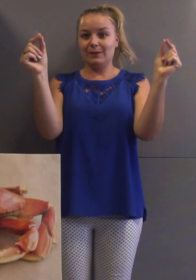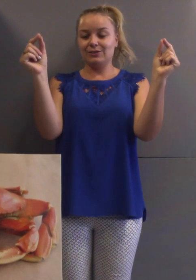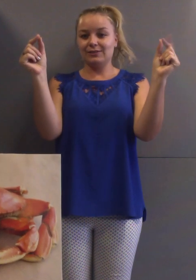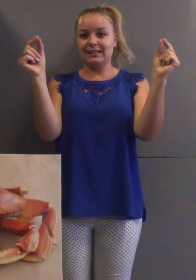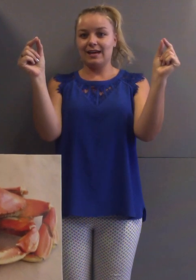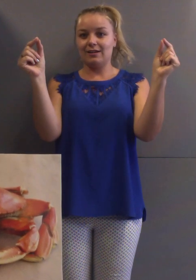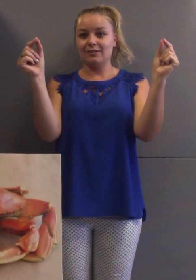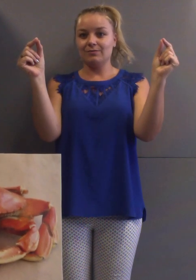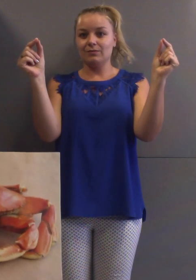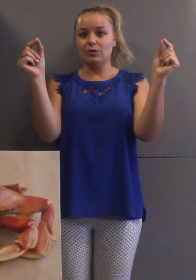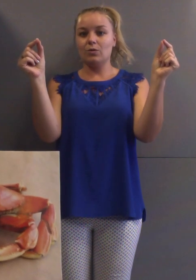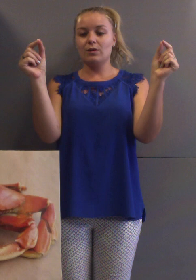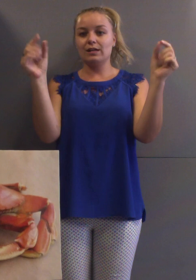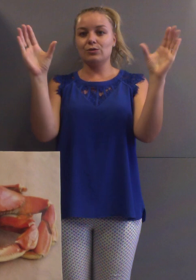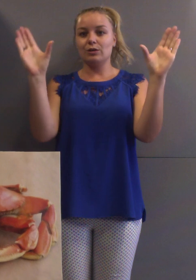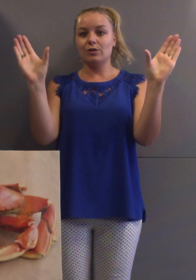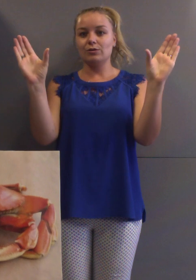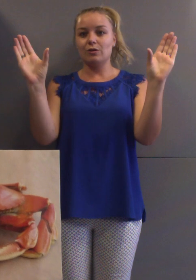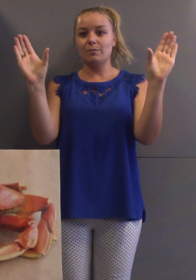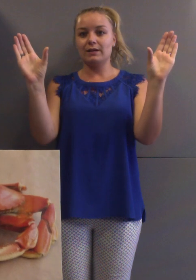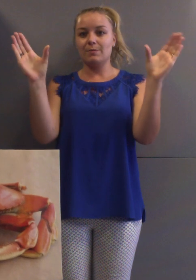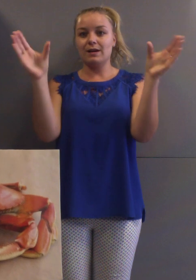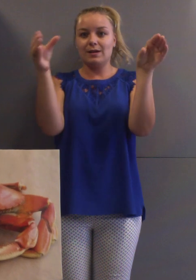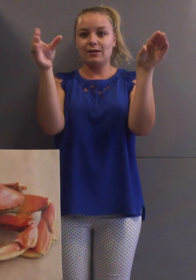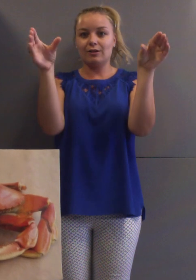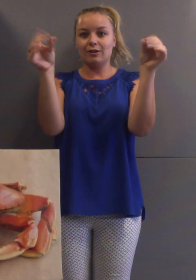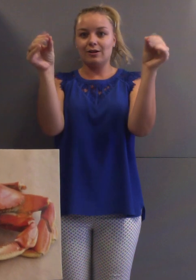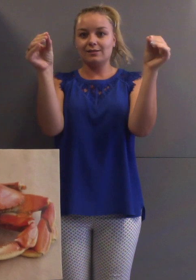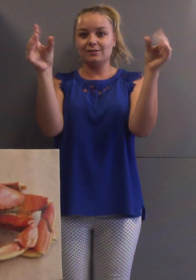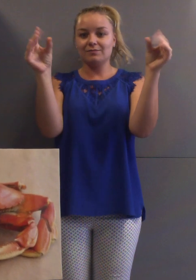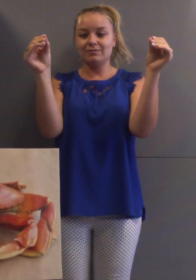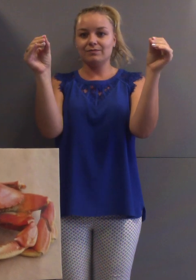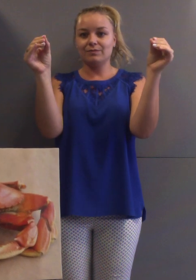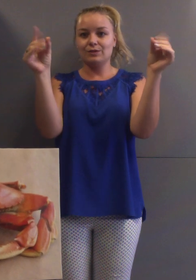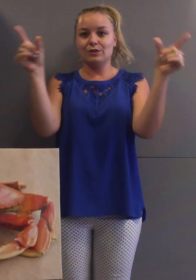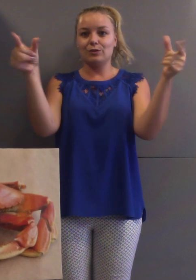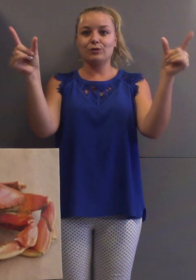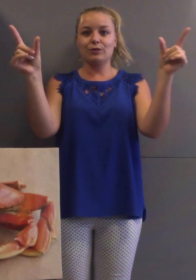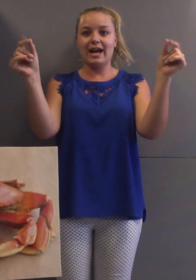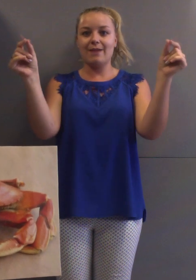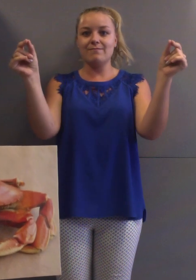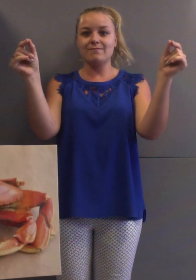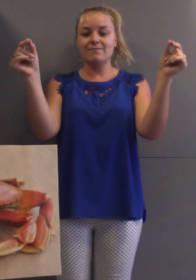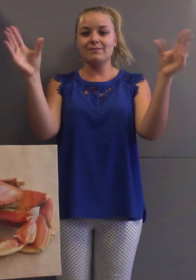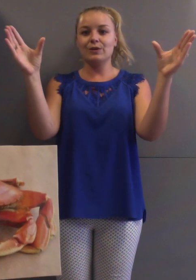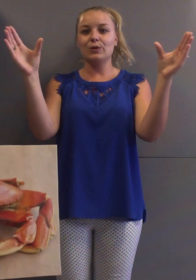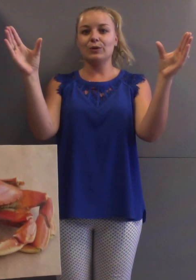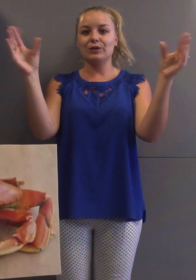pincers together. Or you can also open up and make claws. So crab or